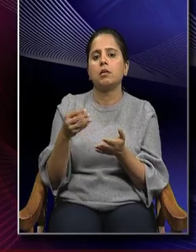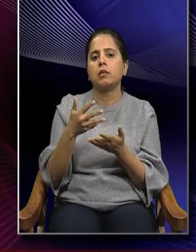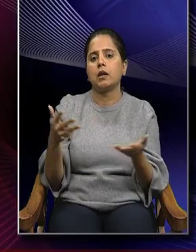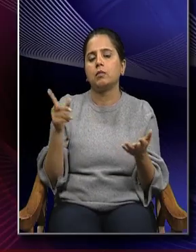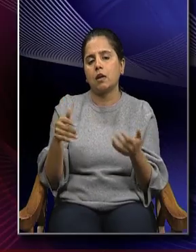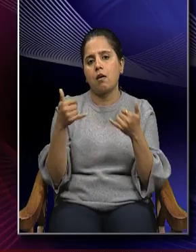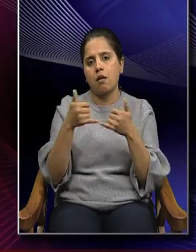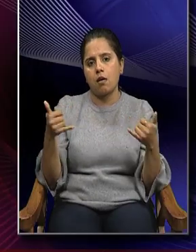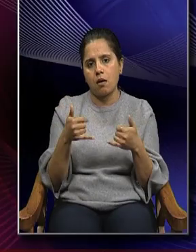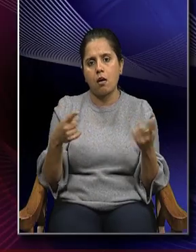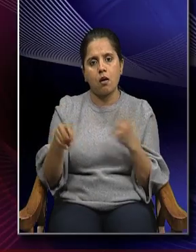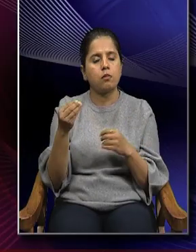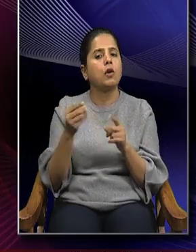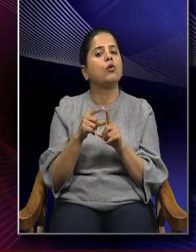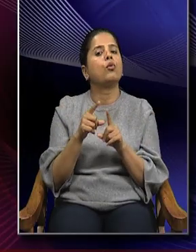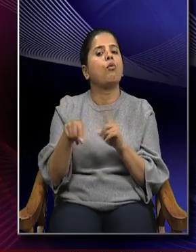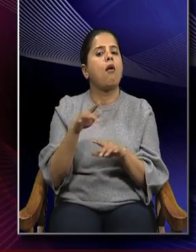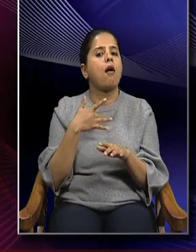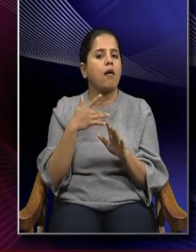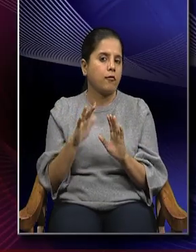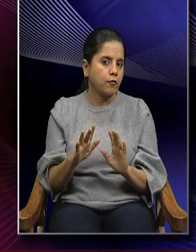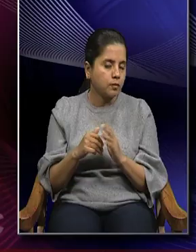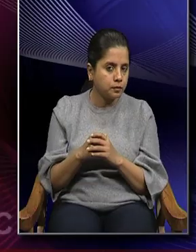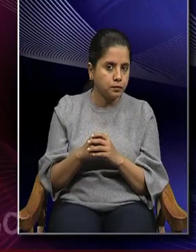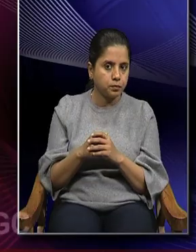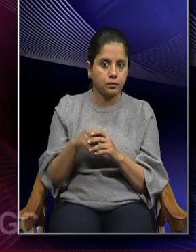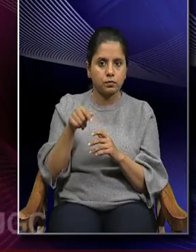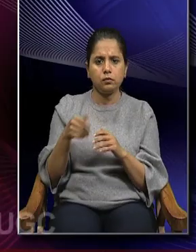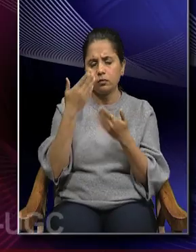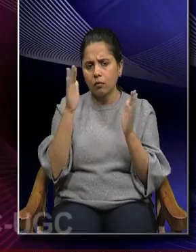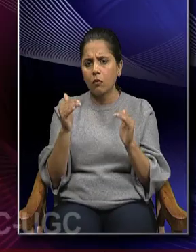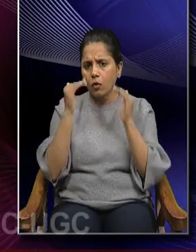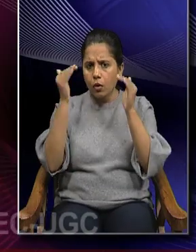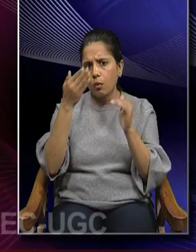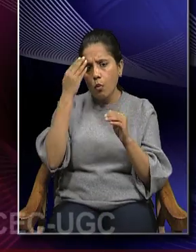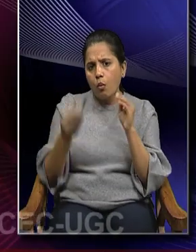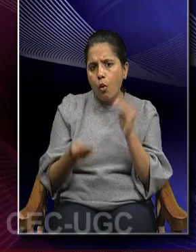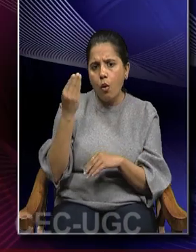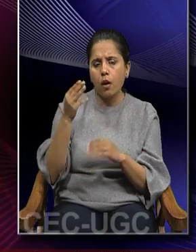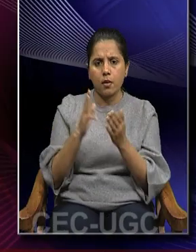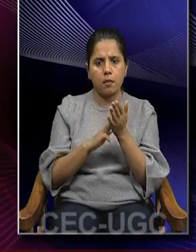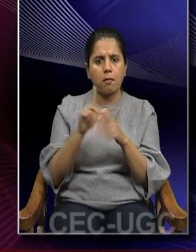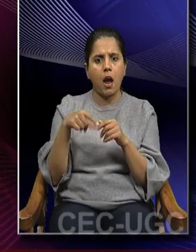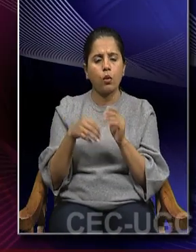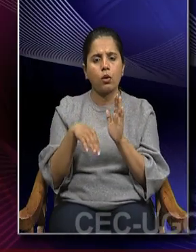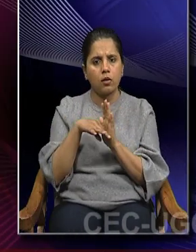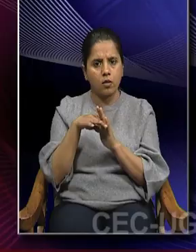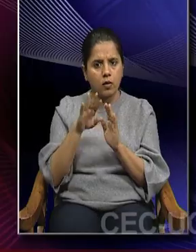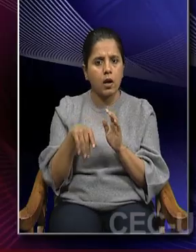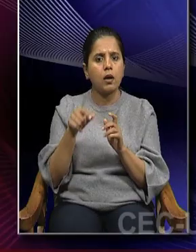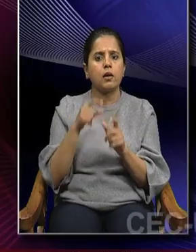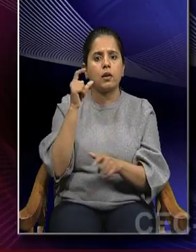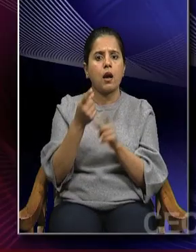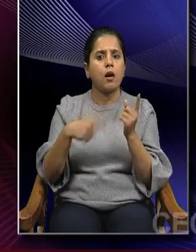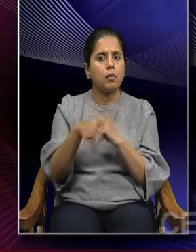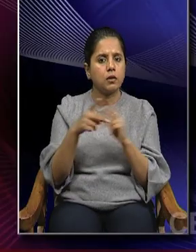lines, which is done at a broader level, at macro level, where company goes for resorting to this